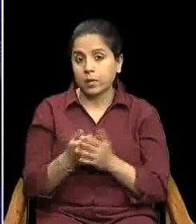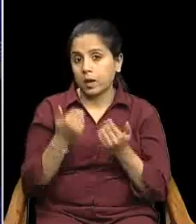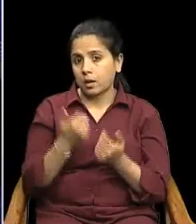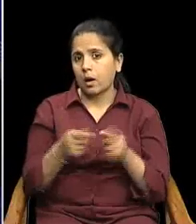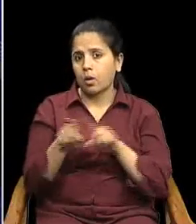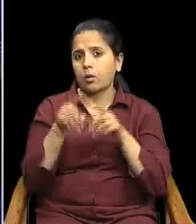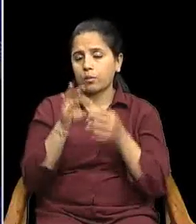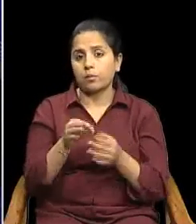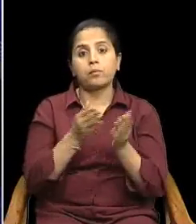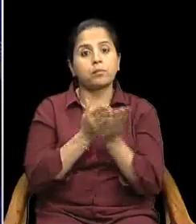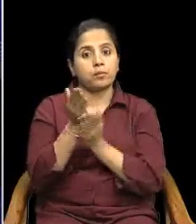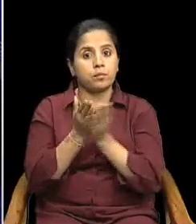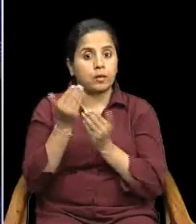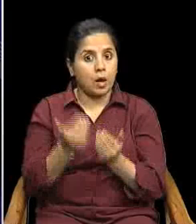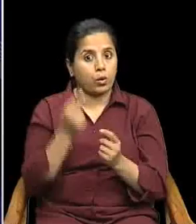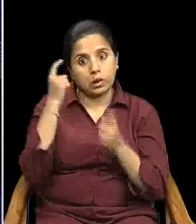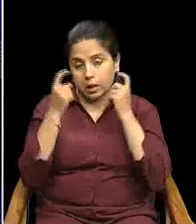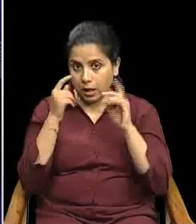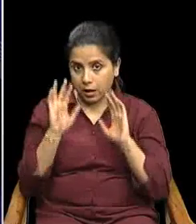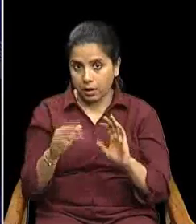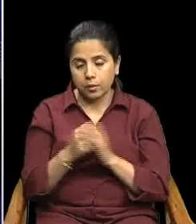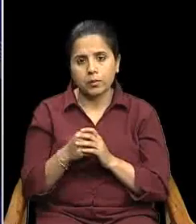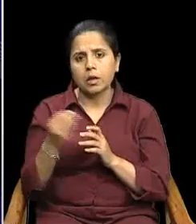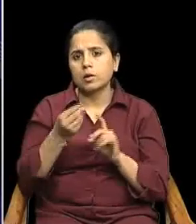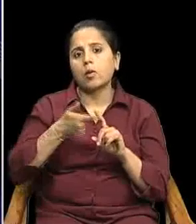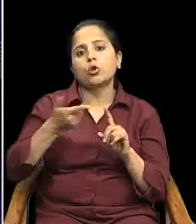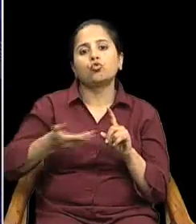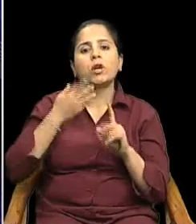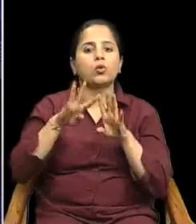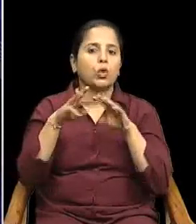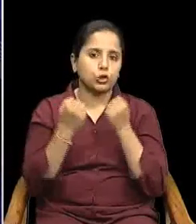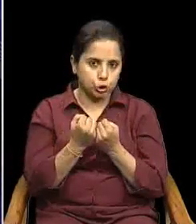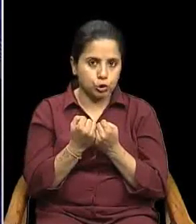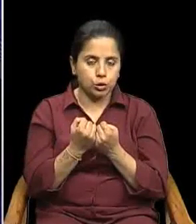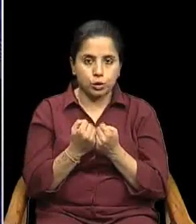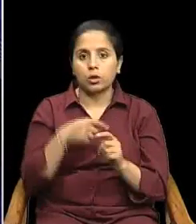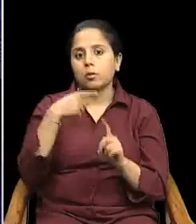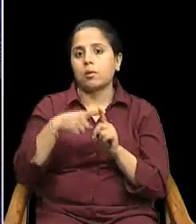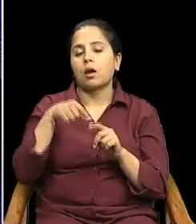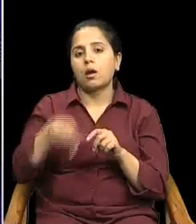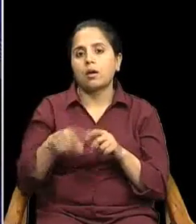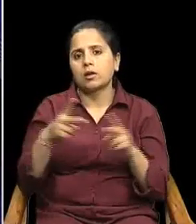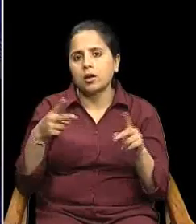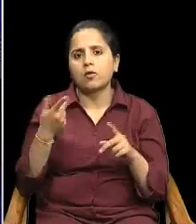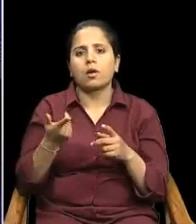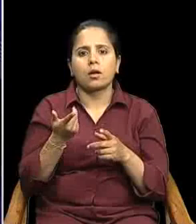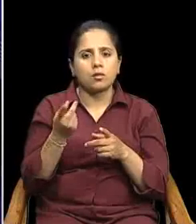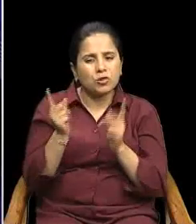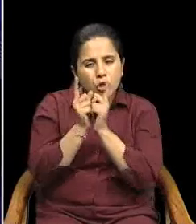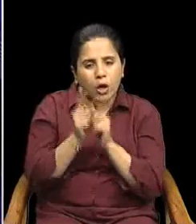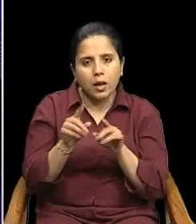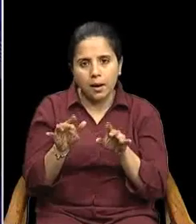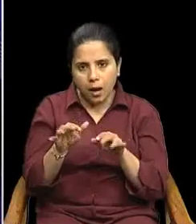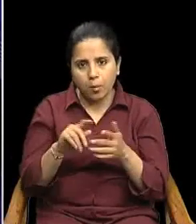the pedagogies are concerned, some training workshops and vocational internships